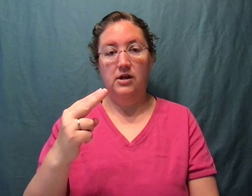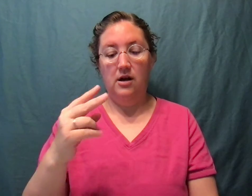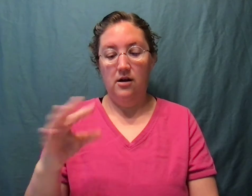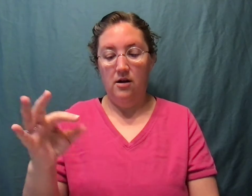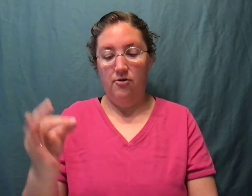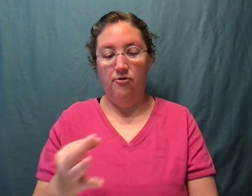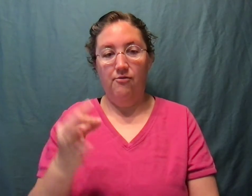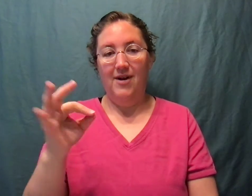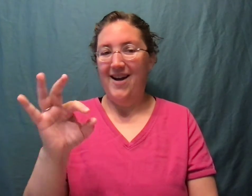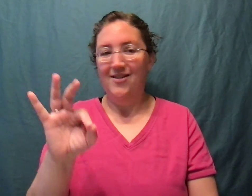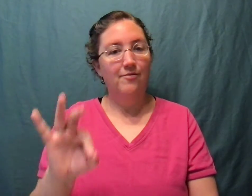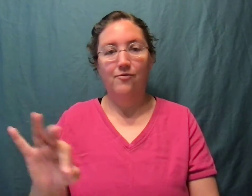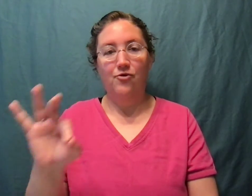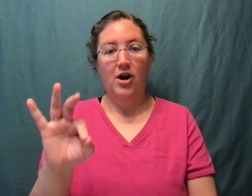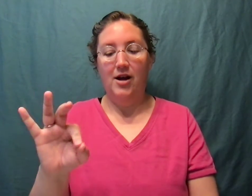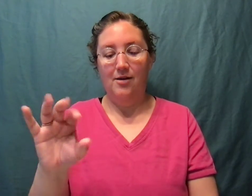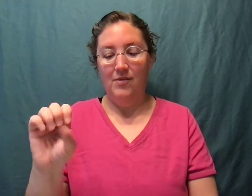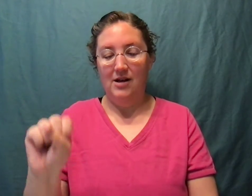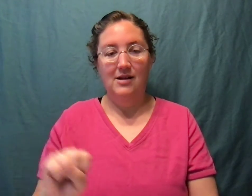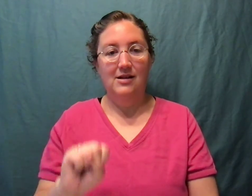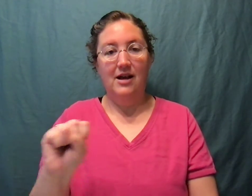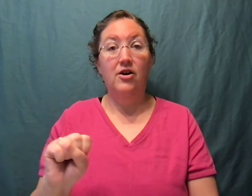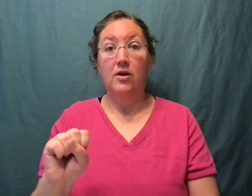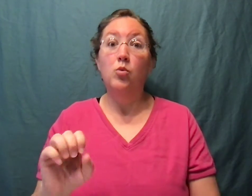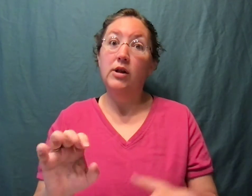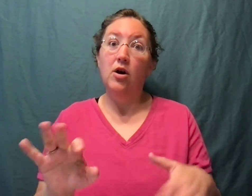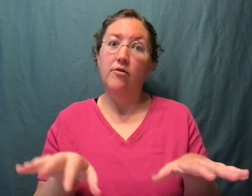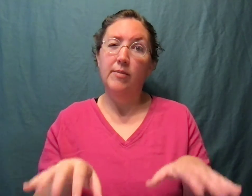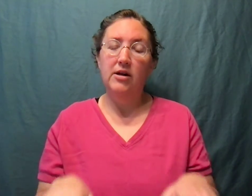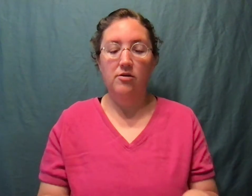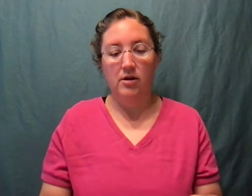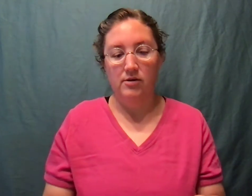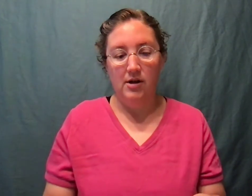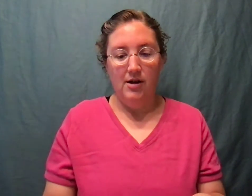Thursday, Friday, Saturday. Really hard for me to do those.